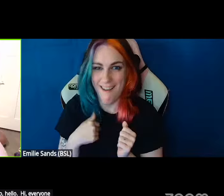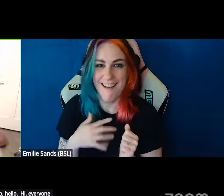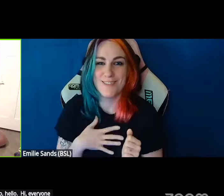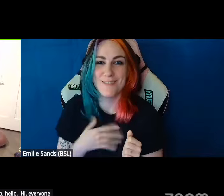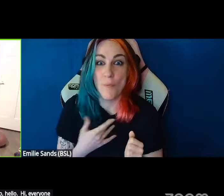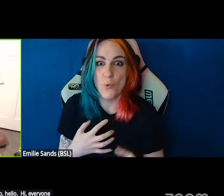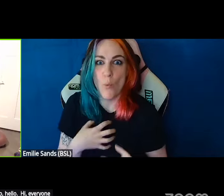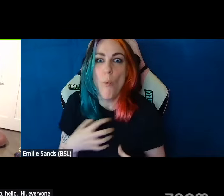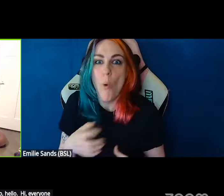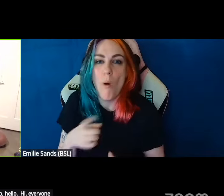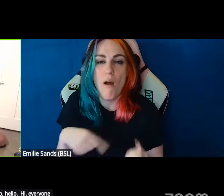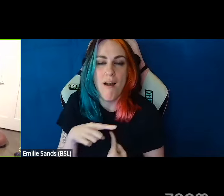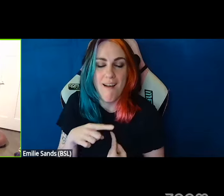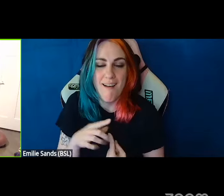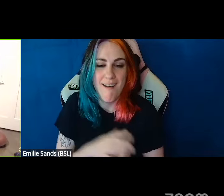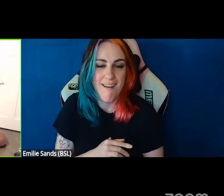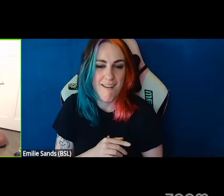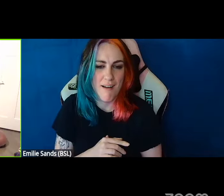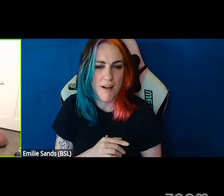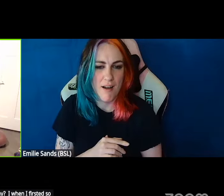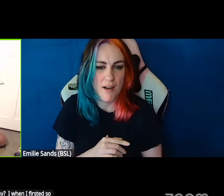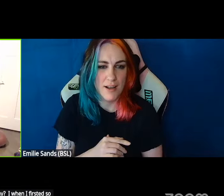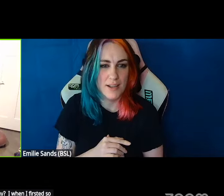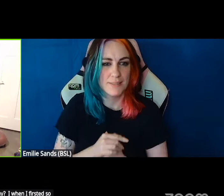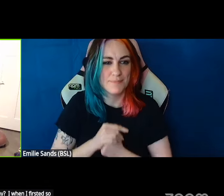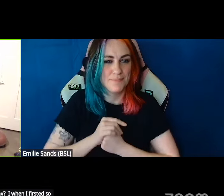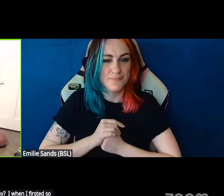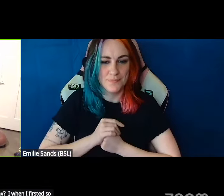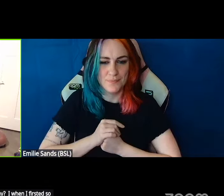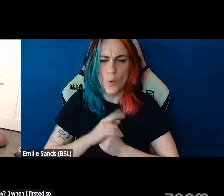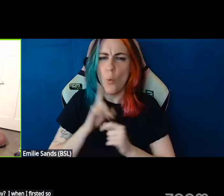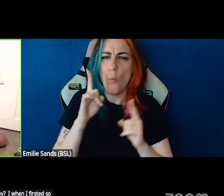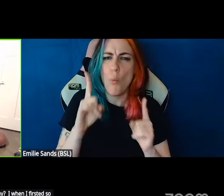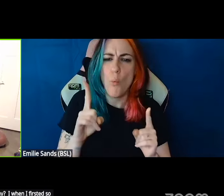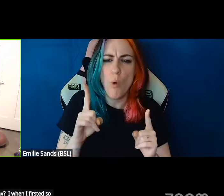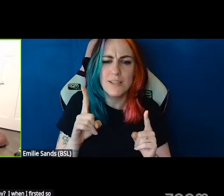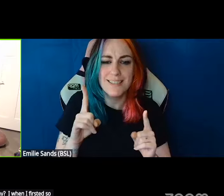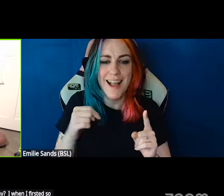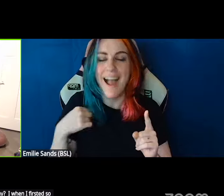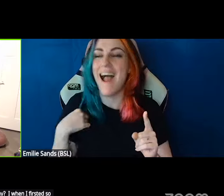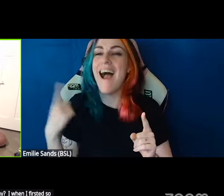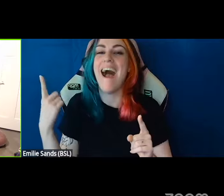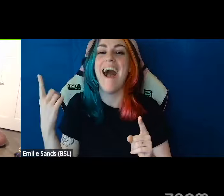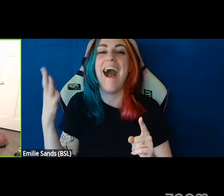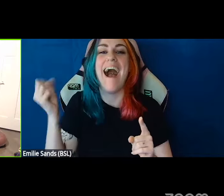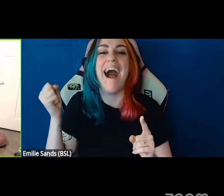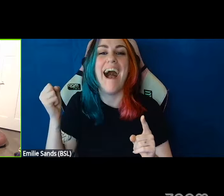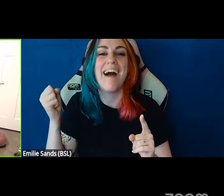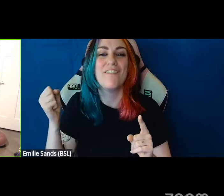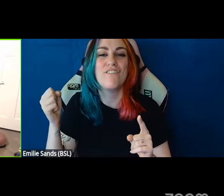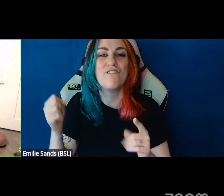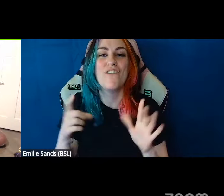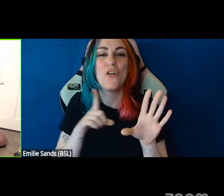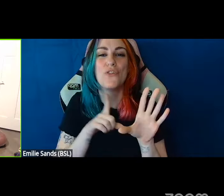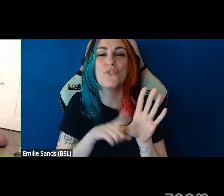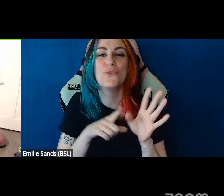Oh, whoa. Oh, hold on. It's the YouTube live stream. I hear it in my own